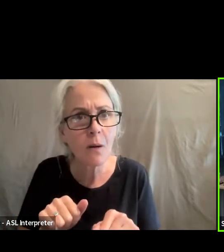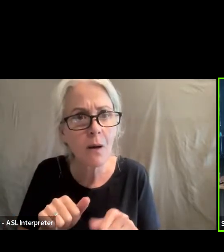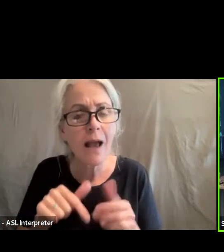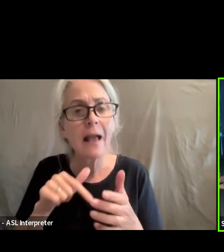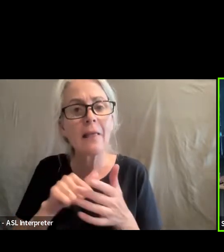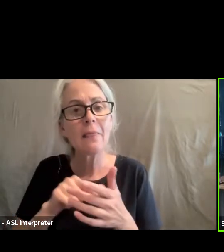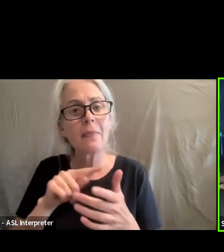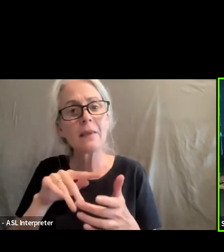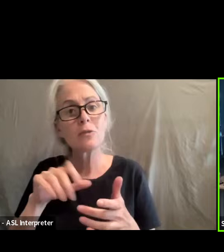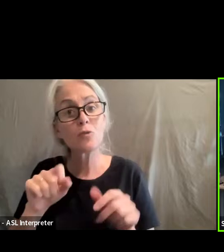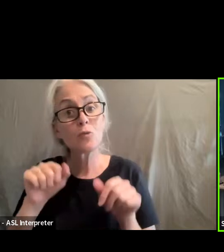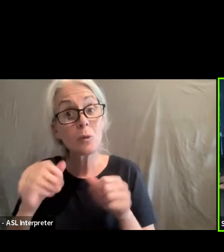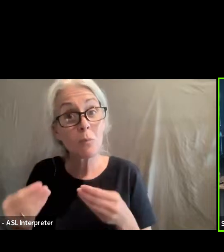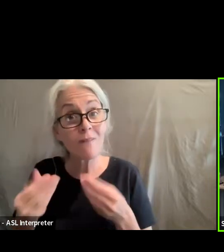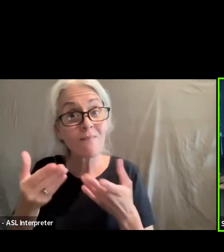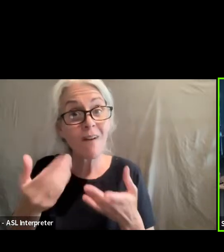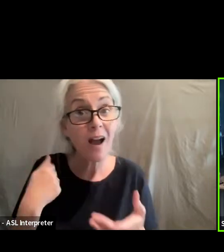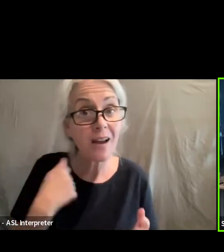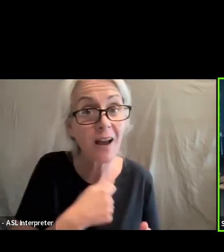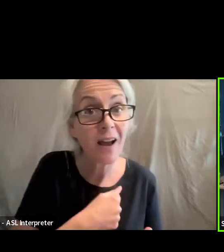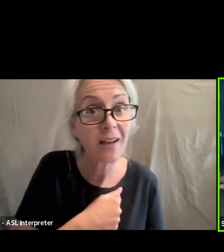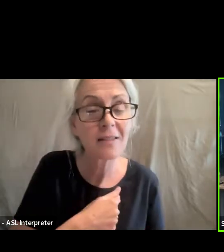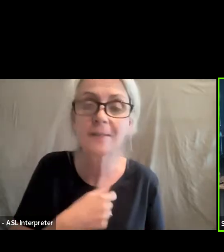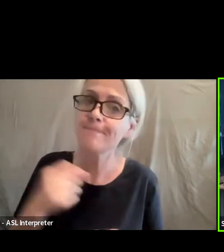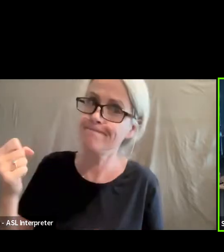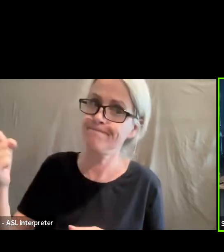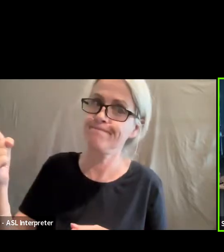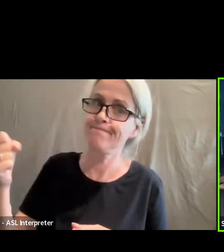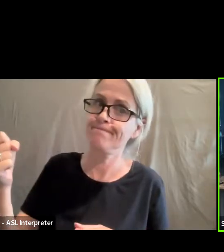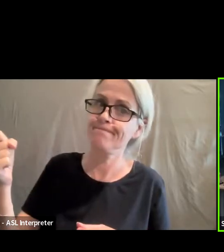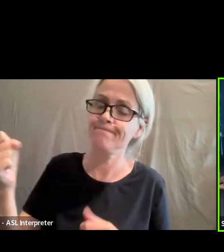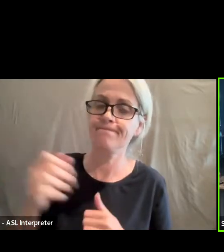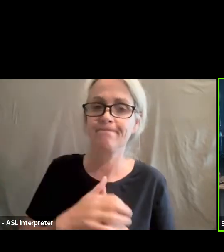tools potentially could provide us. Does